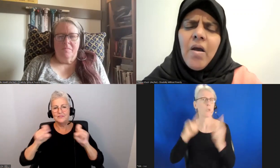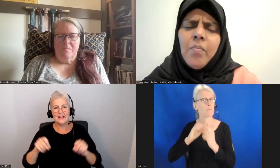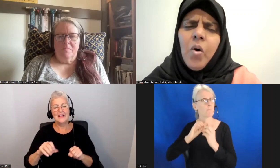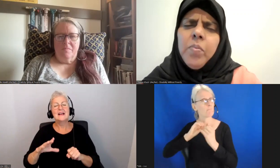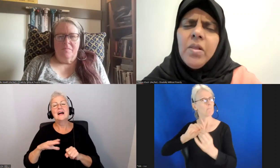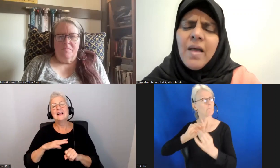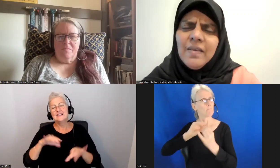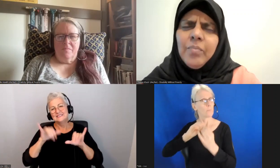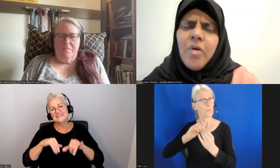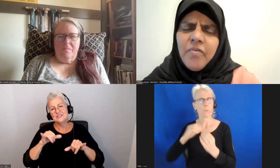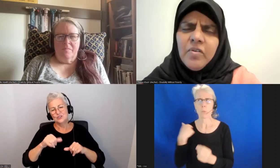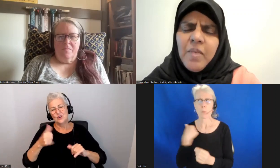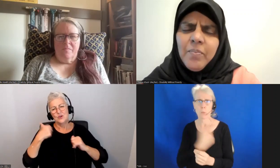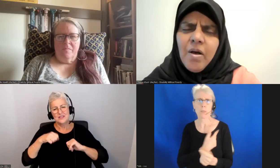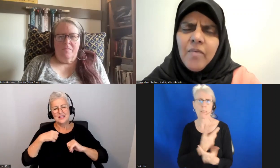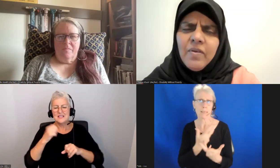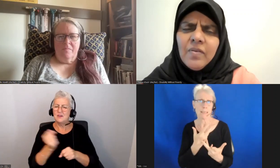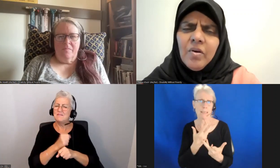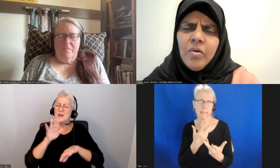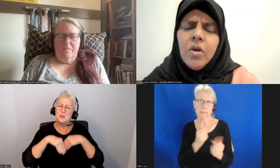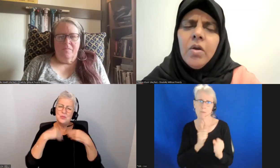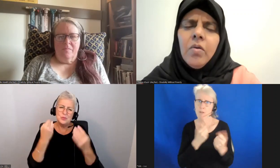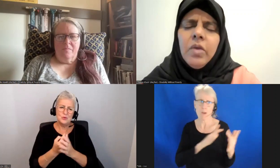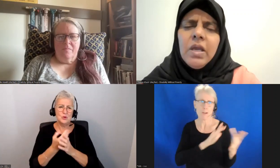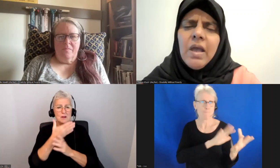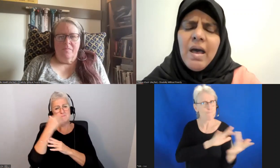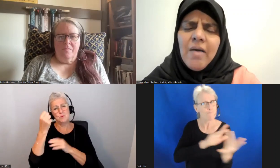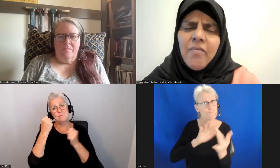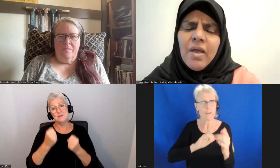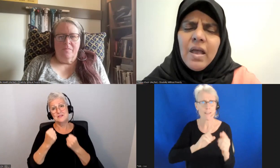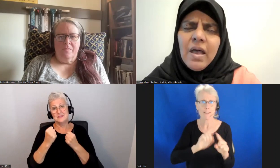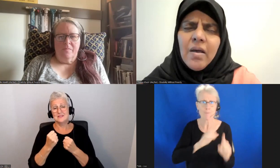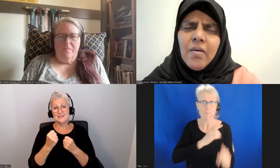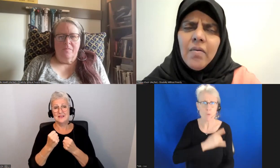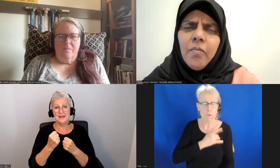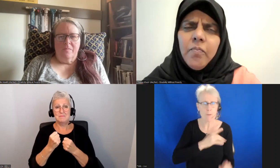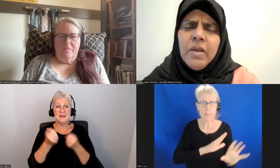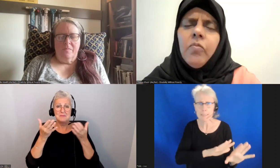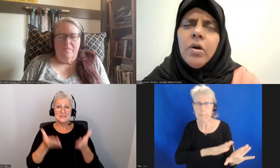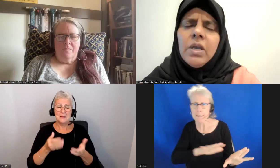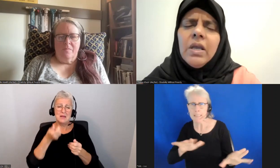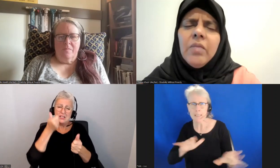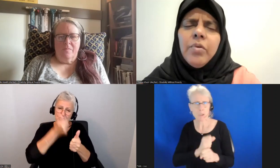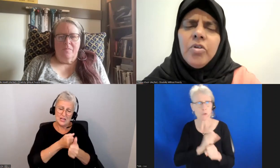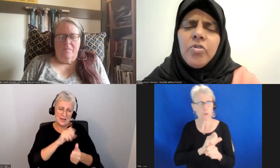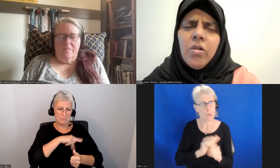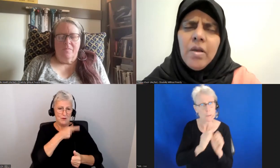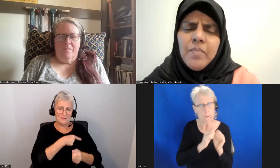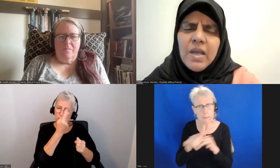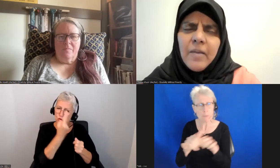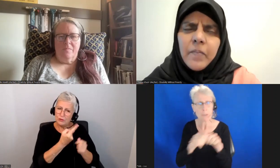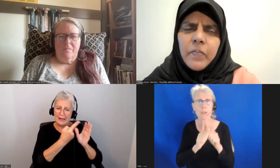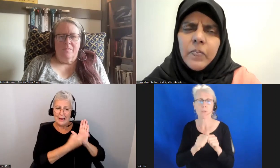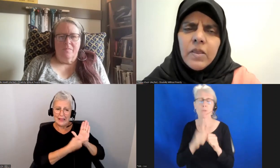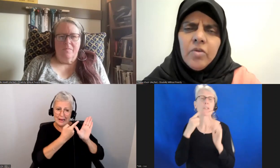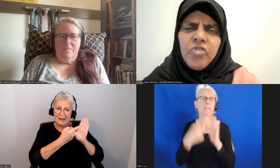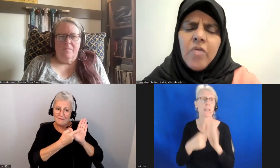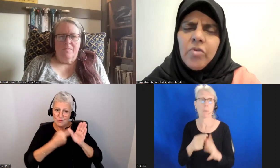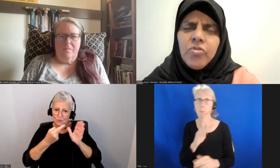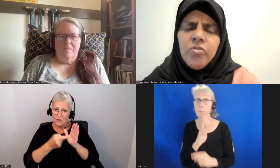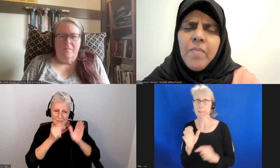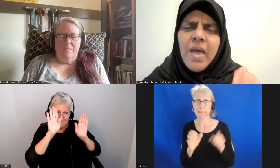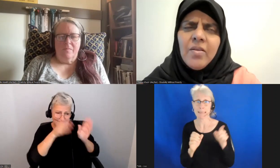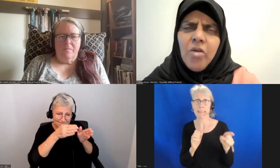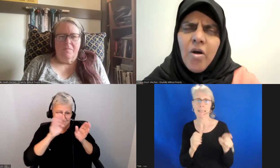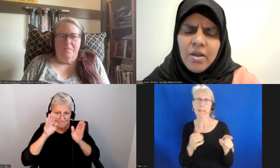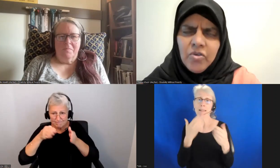we are mobilizing province by province. So we have been working in British Columbia. Shout